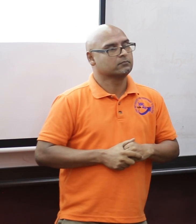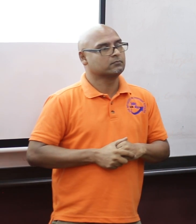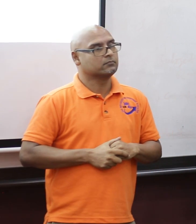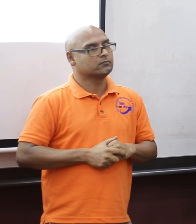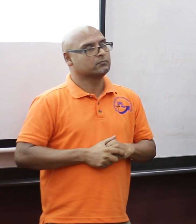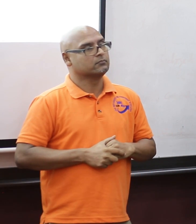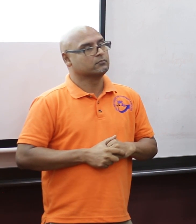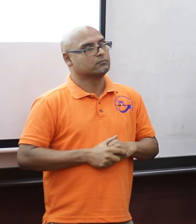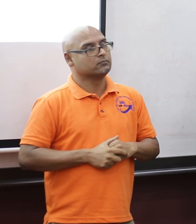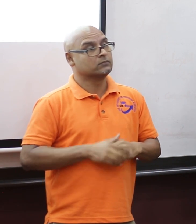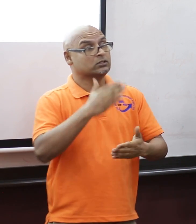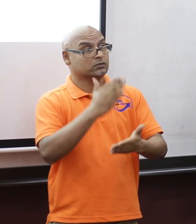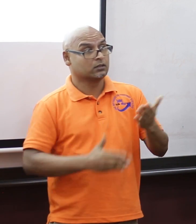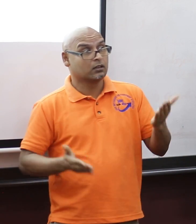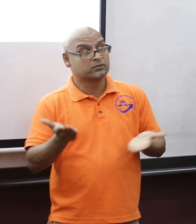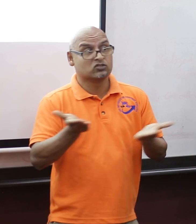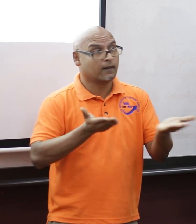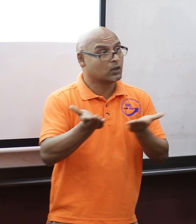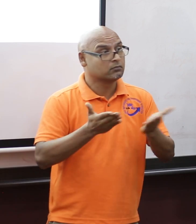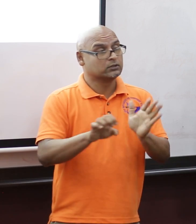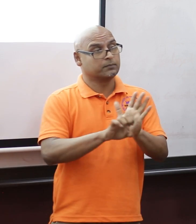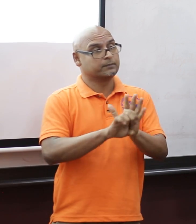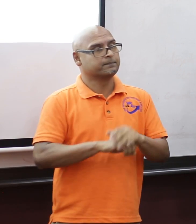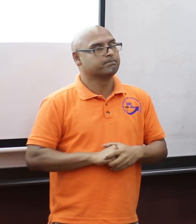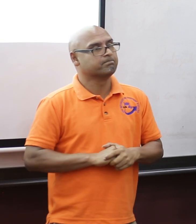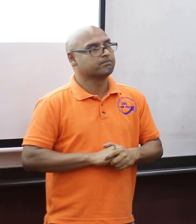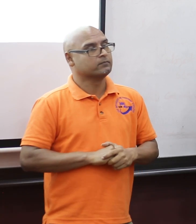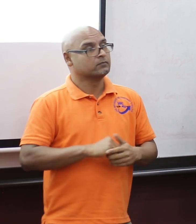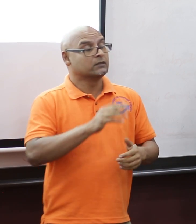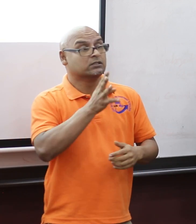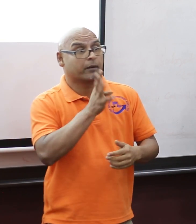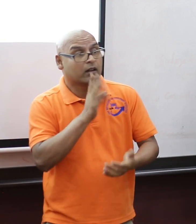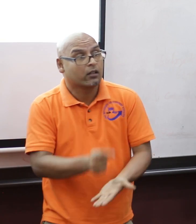Services that we require are like speech and language therapy,